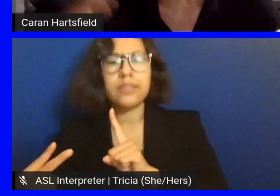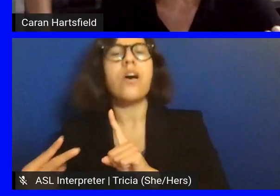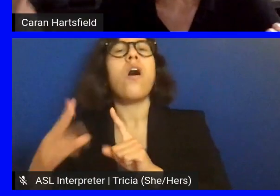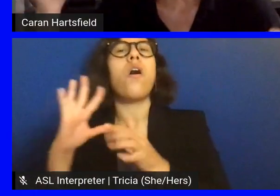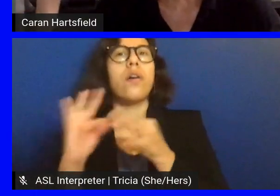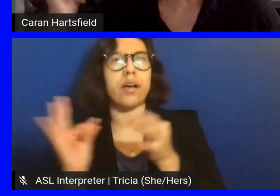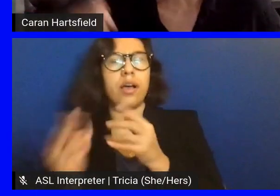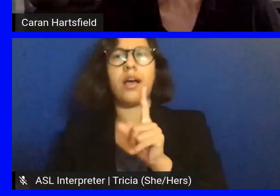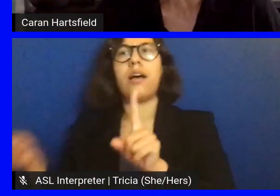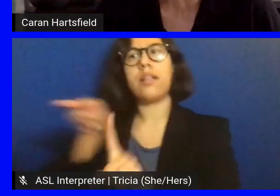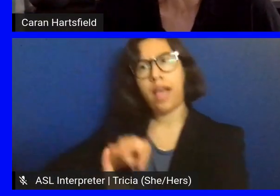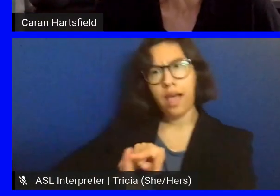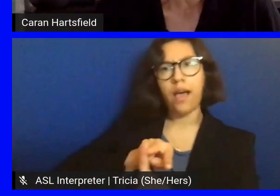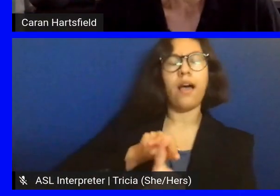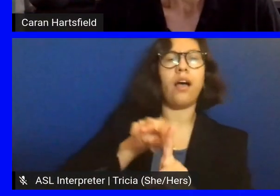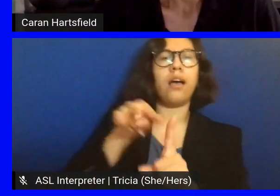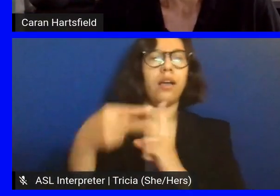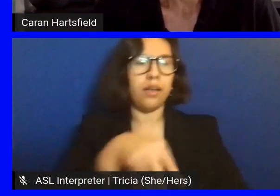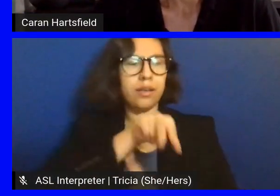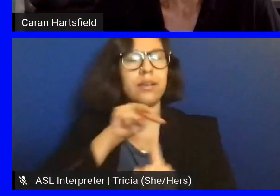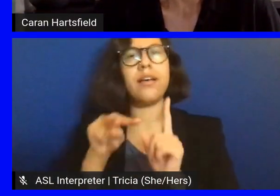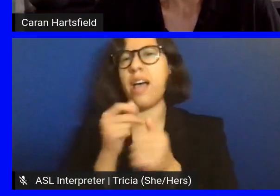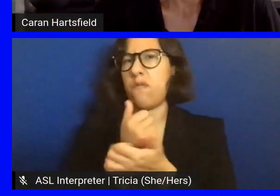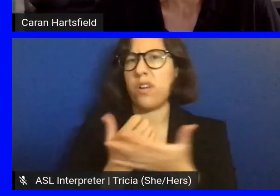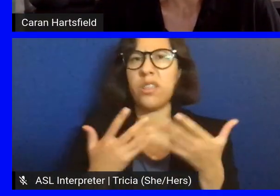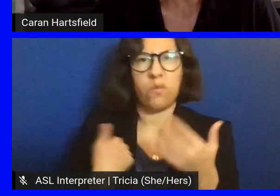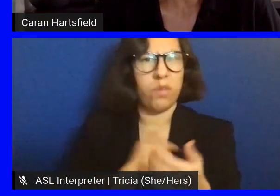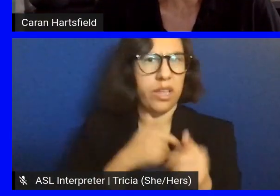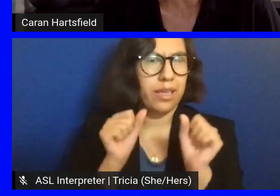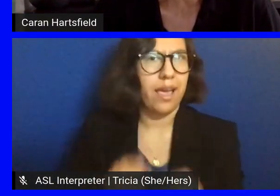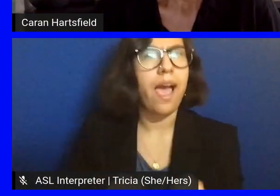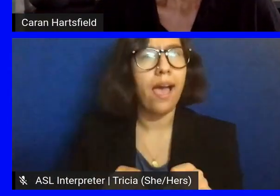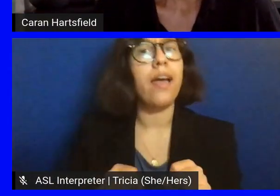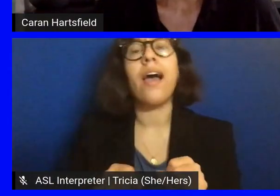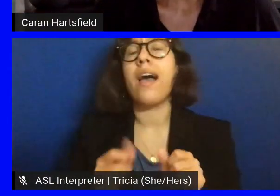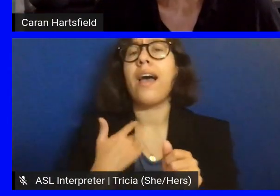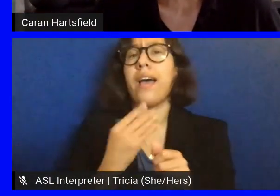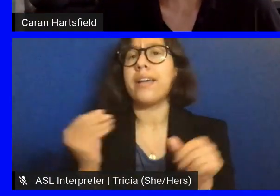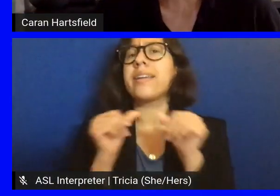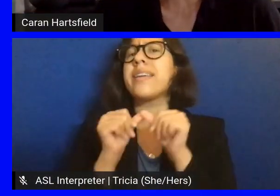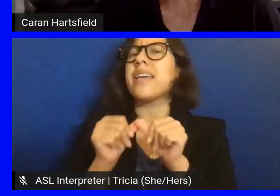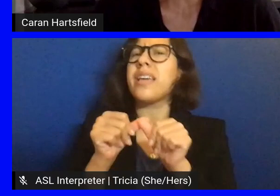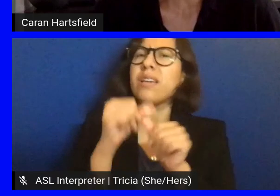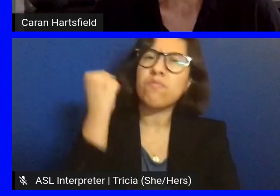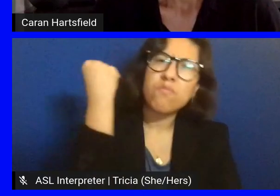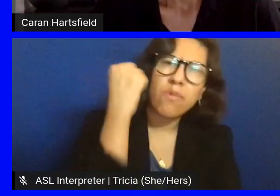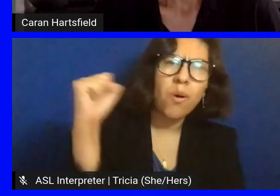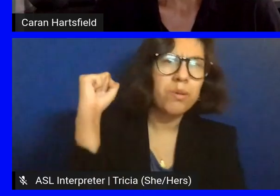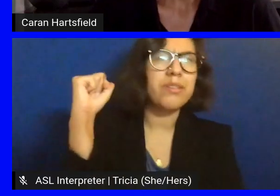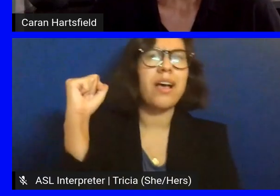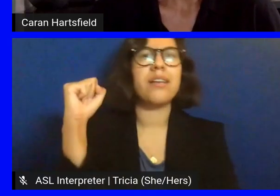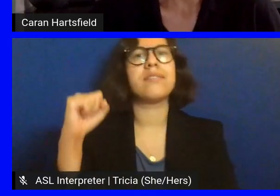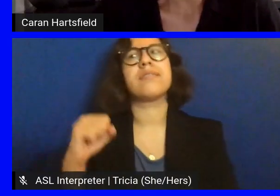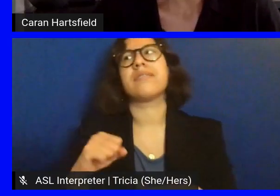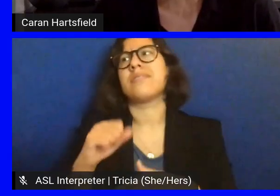it from left, right, up, and down. And we can keep protests